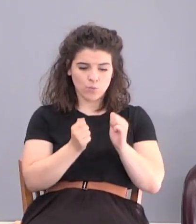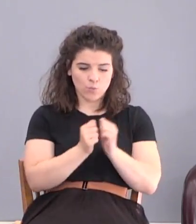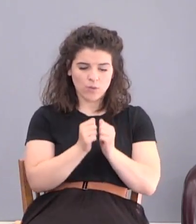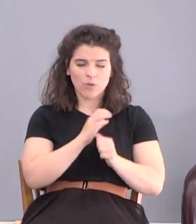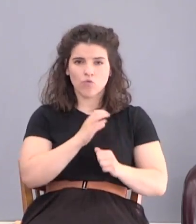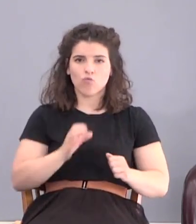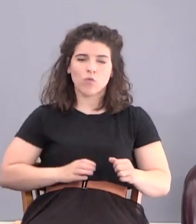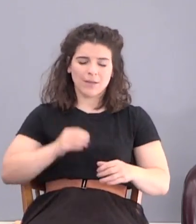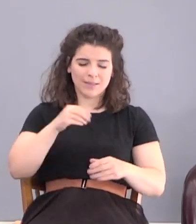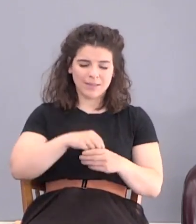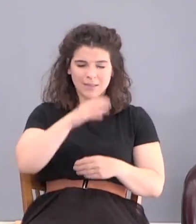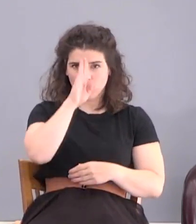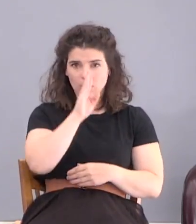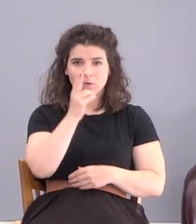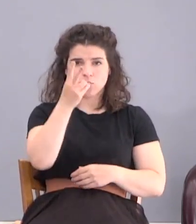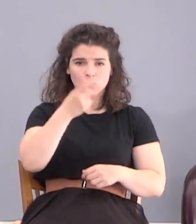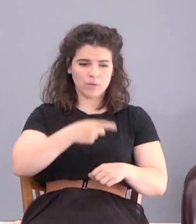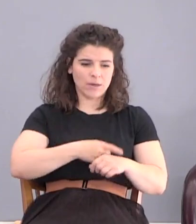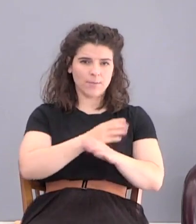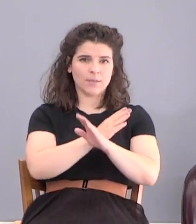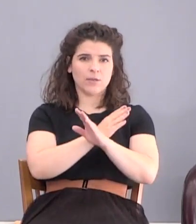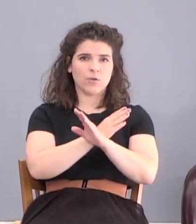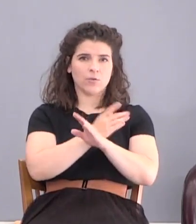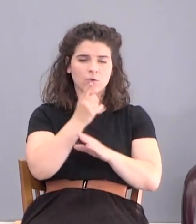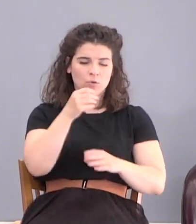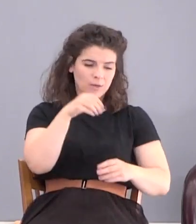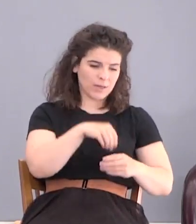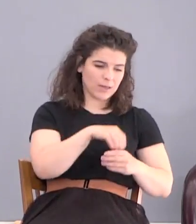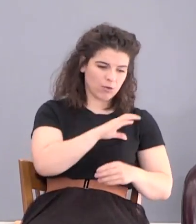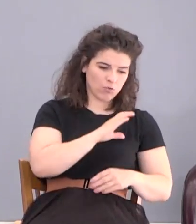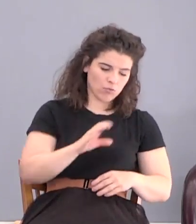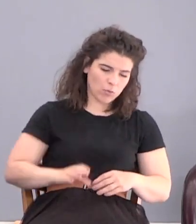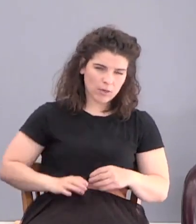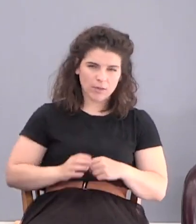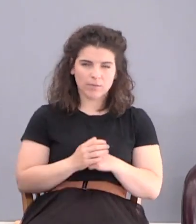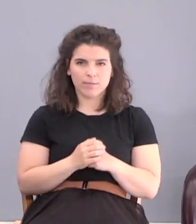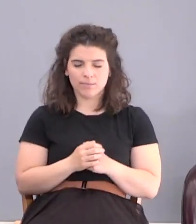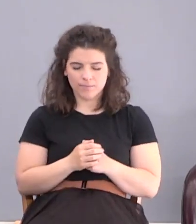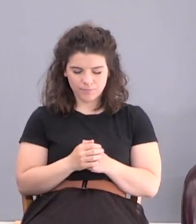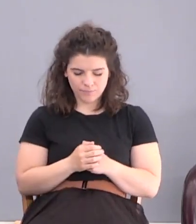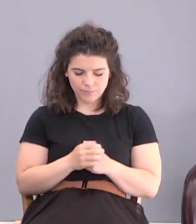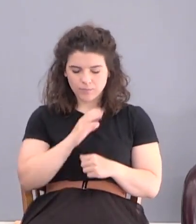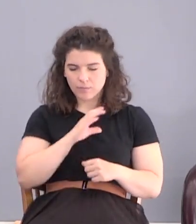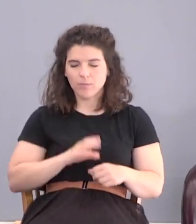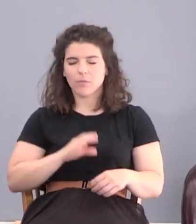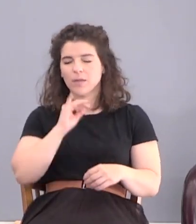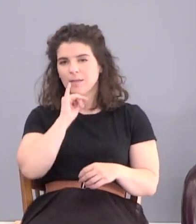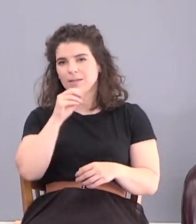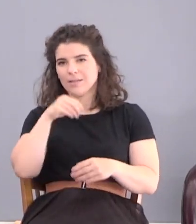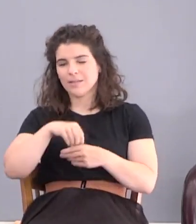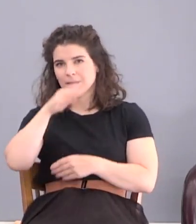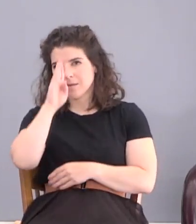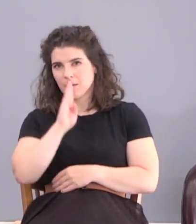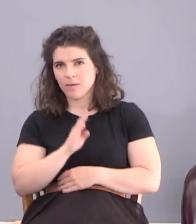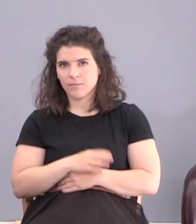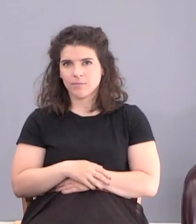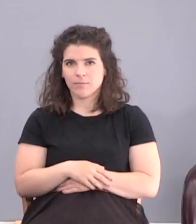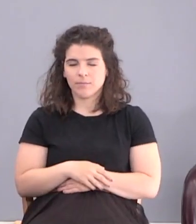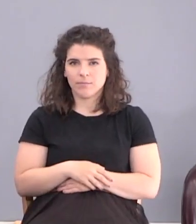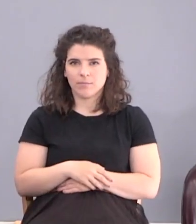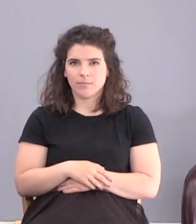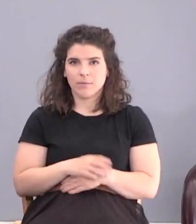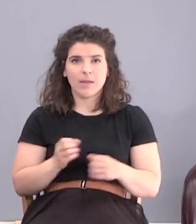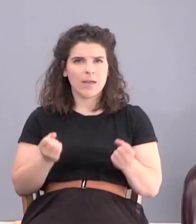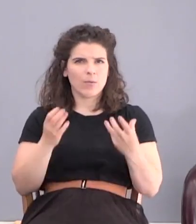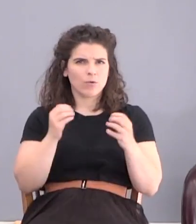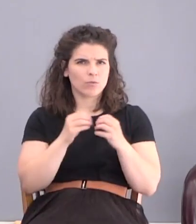You're twice secure. You're in Christ. Christ is in God. How much more secure